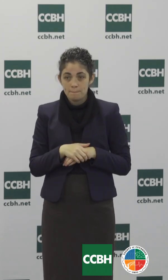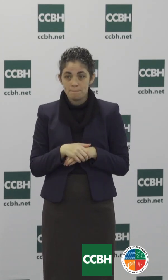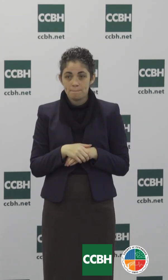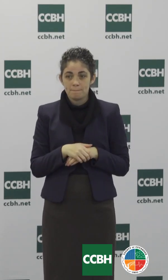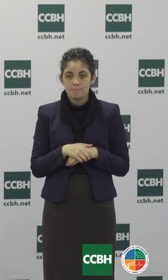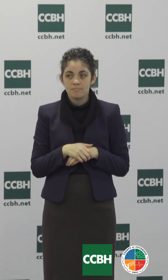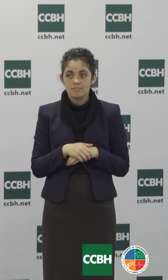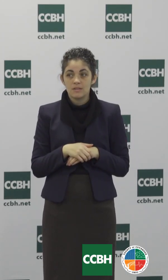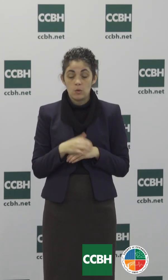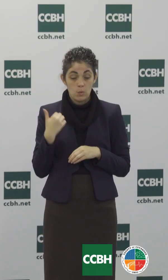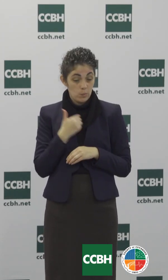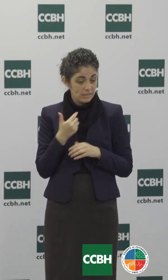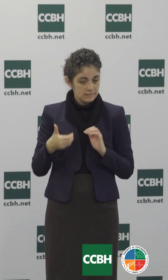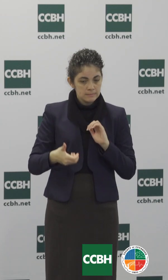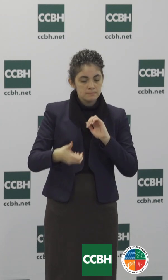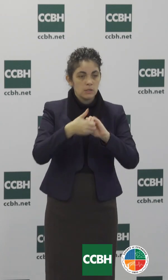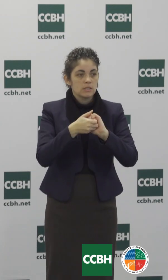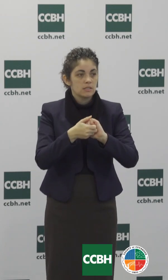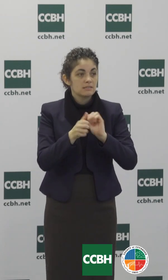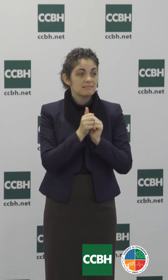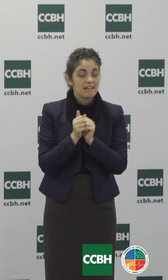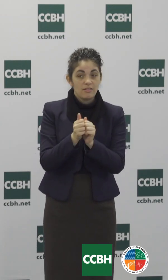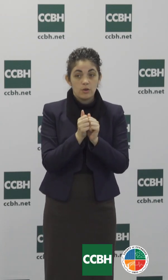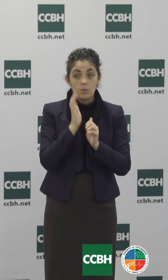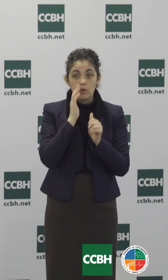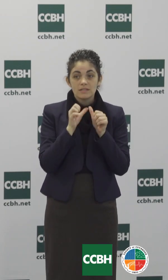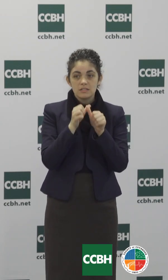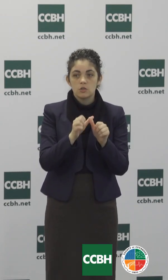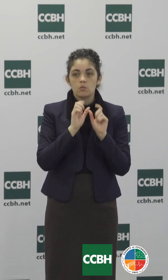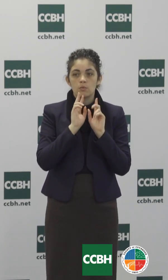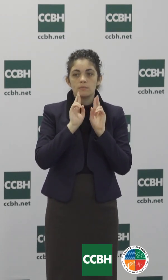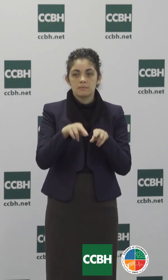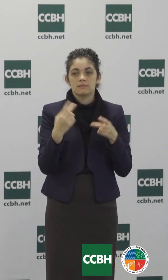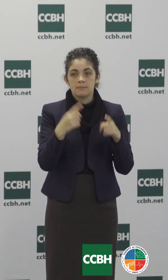That's how we stood together, and we'll continue to do that through this response.